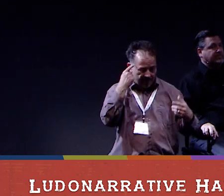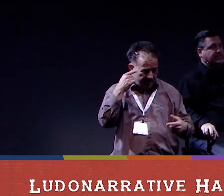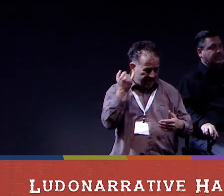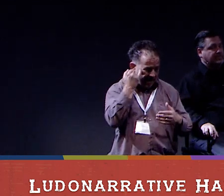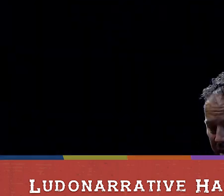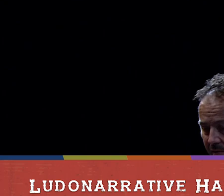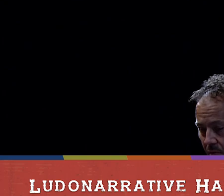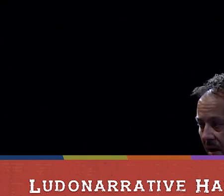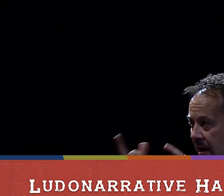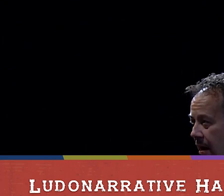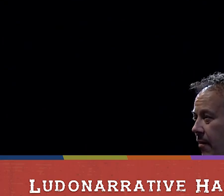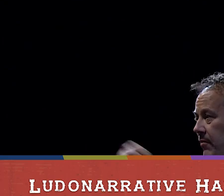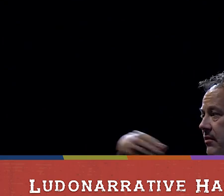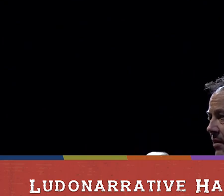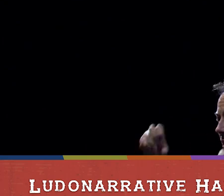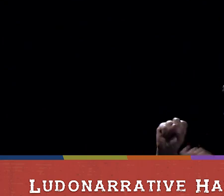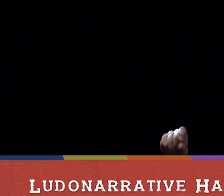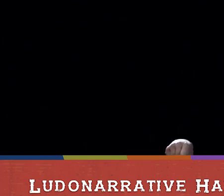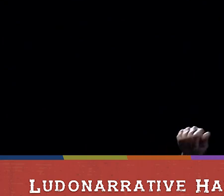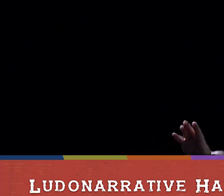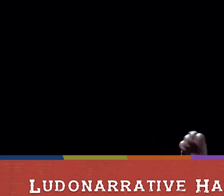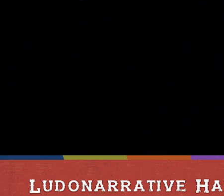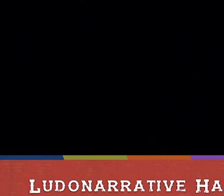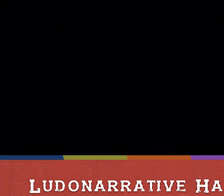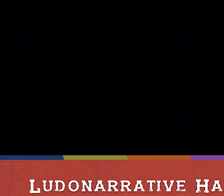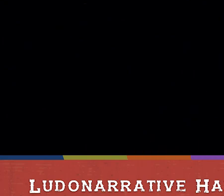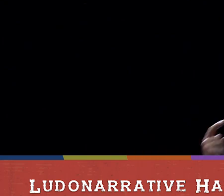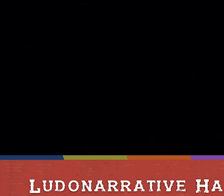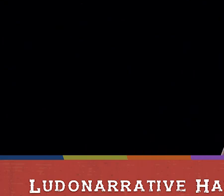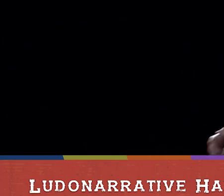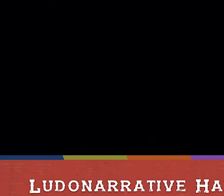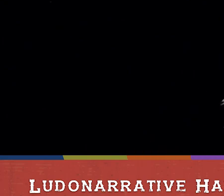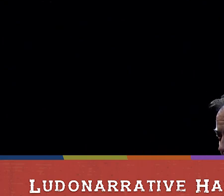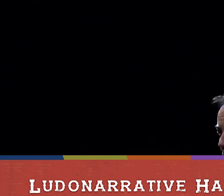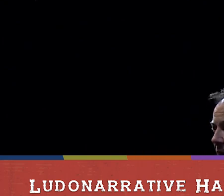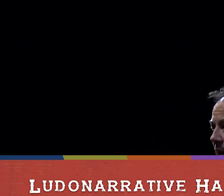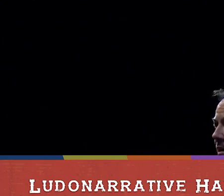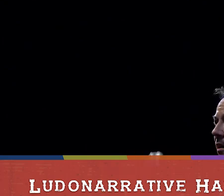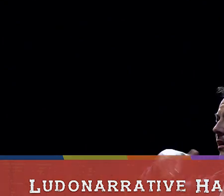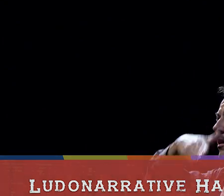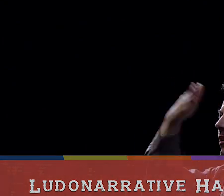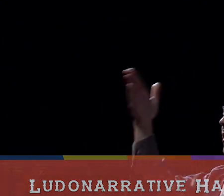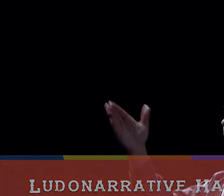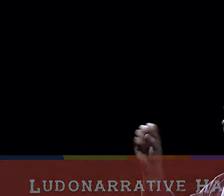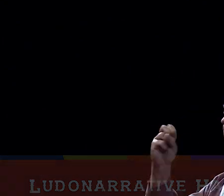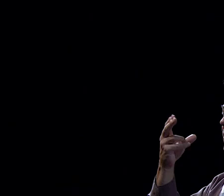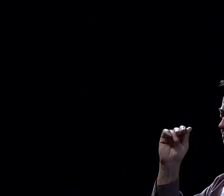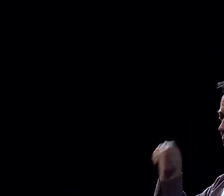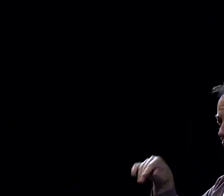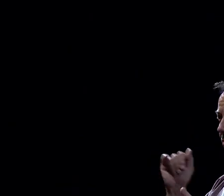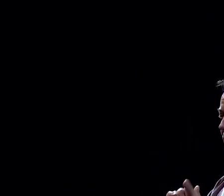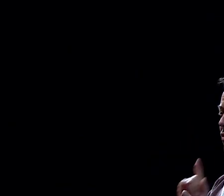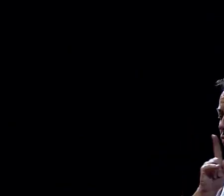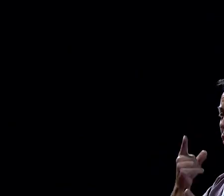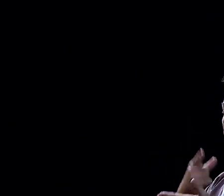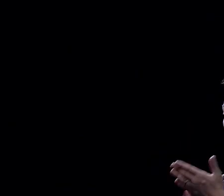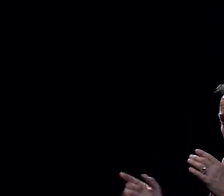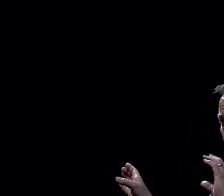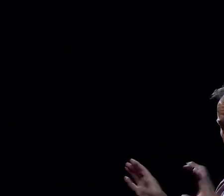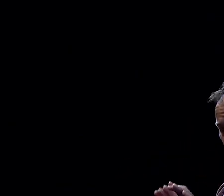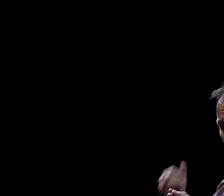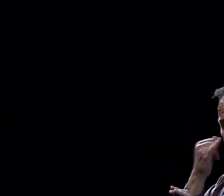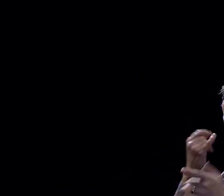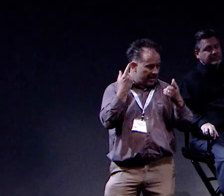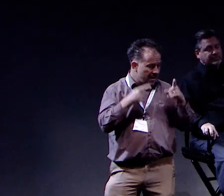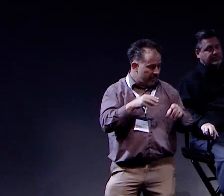place in outer space, it makes sense that we should be riding in a spaceship. Like, this is literally what we do. If a ride takes place in the